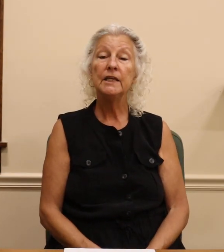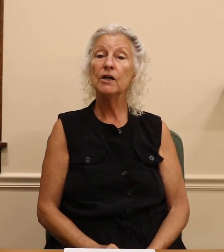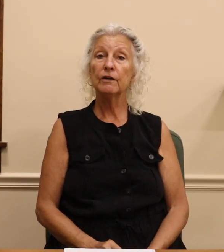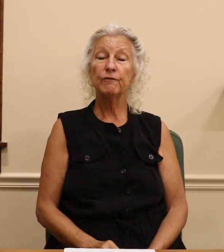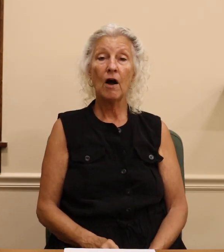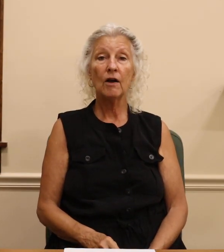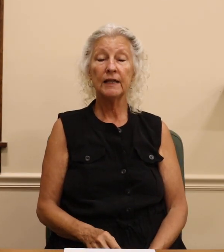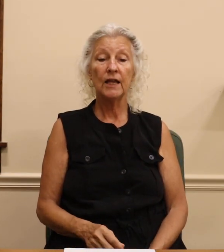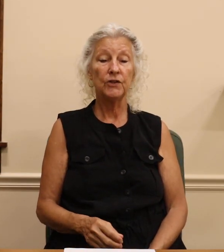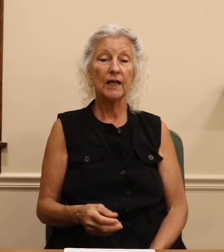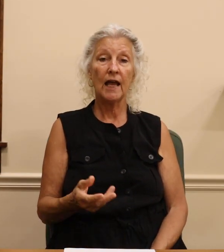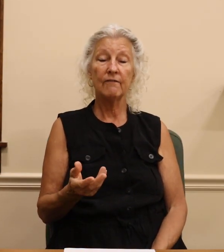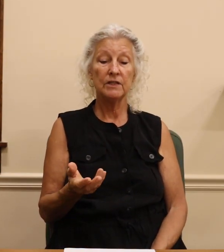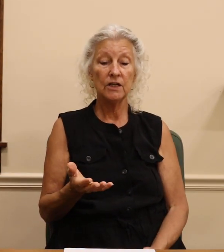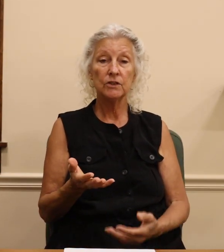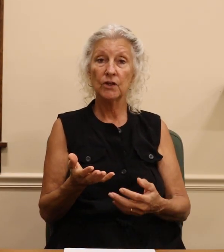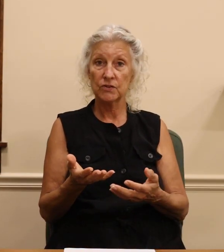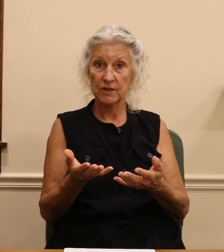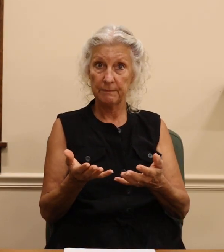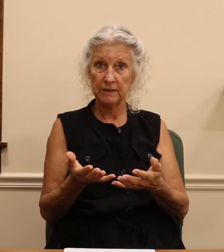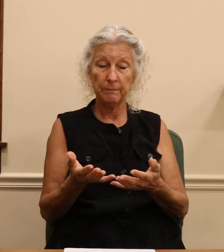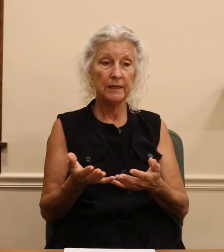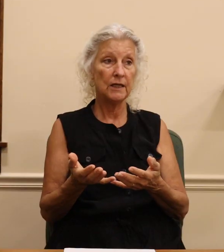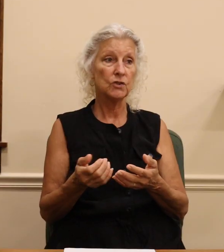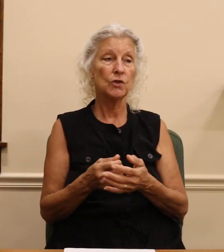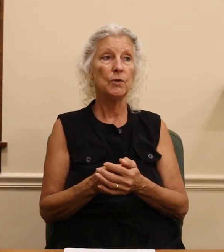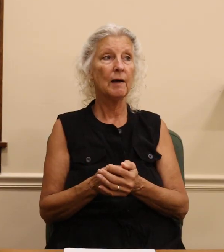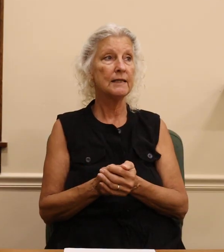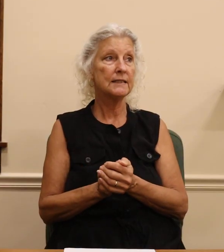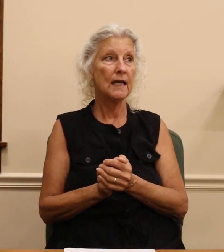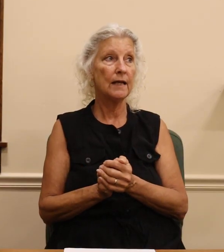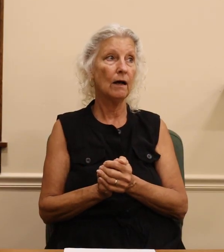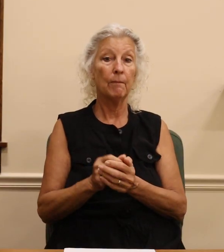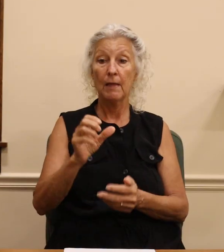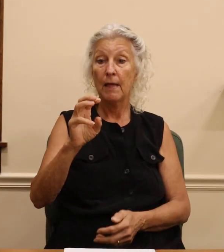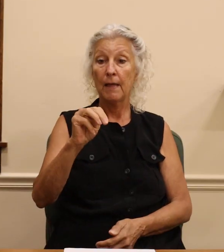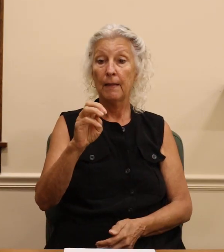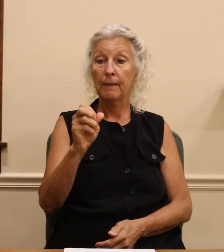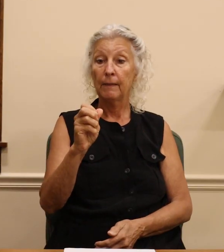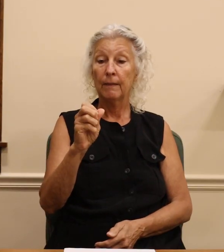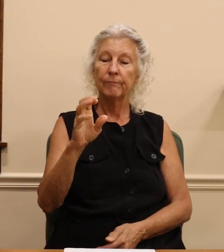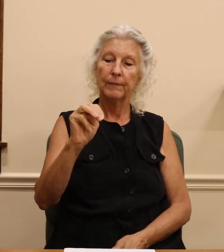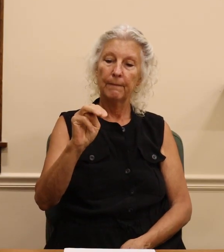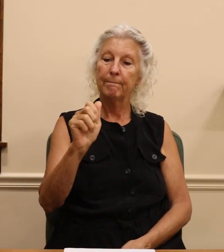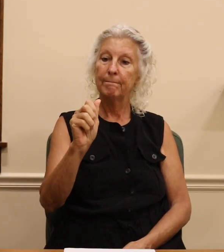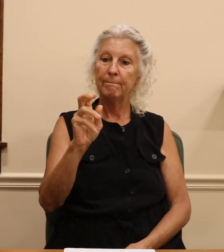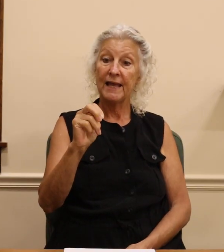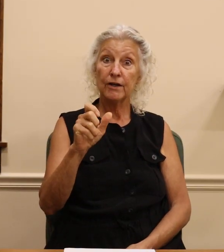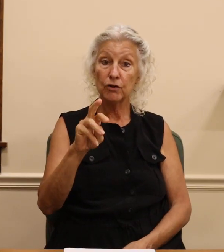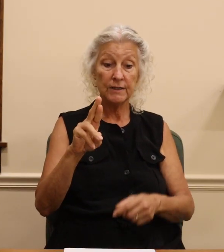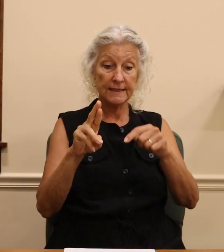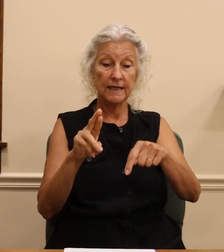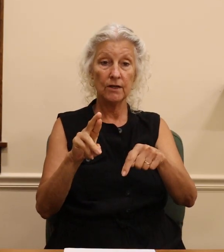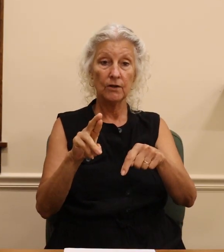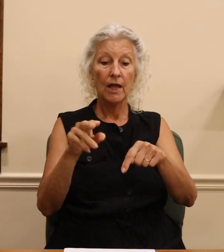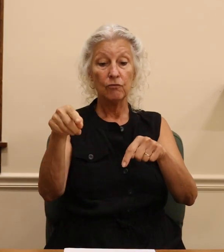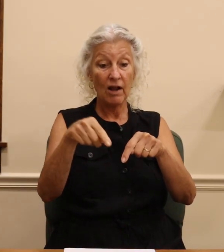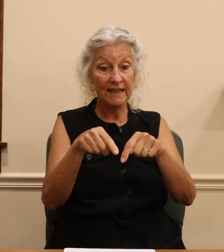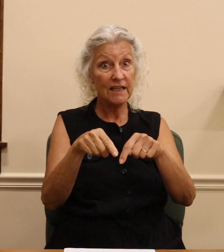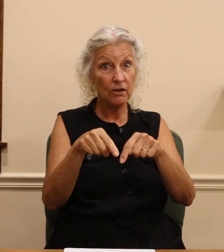Near and far, again, you can't have a near until there's something to be near. So you might say, Manor is here, and right near